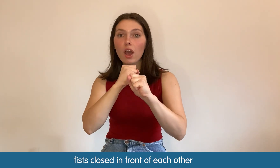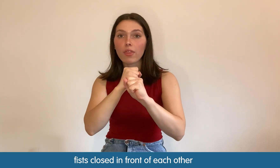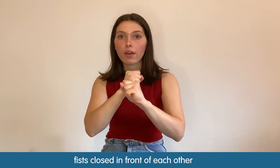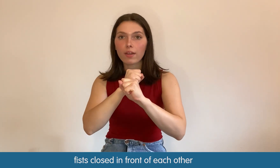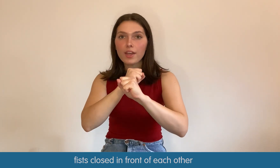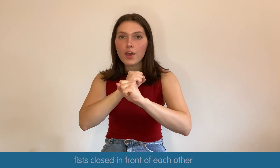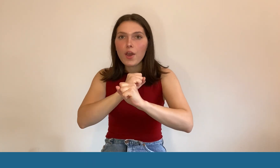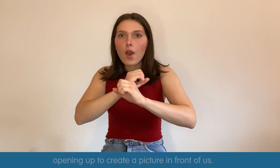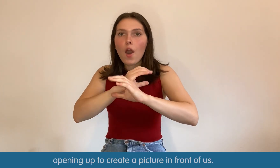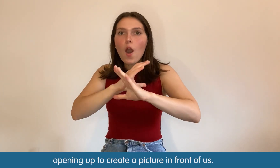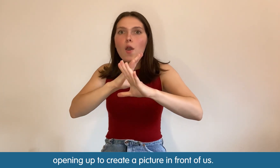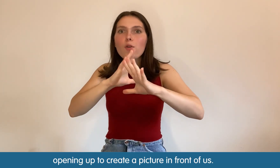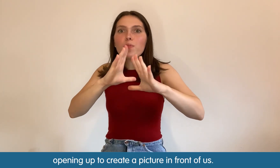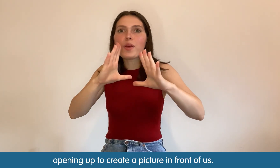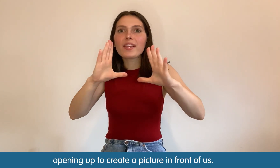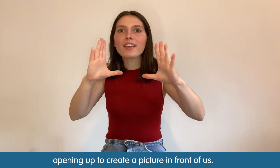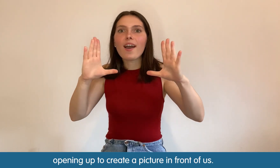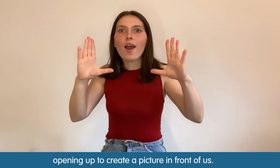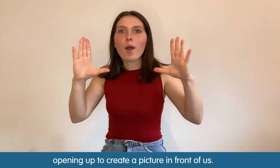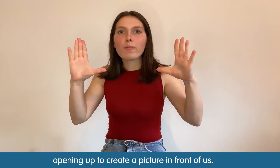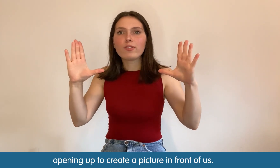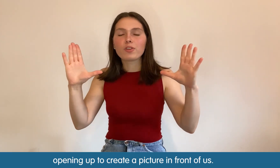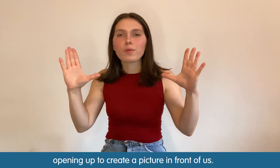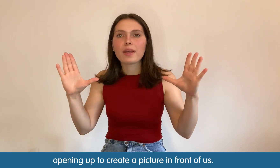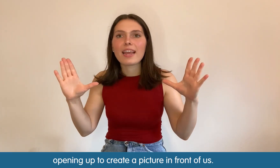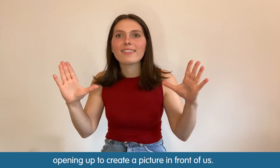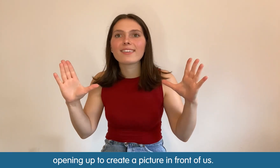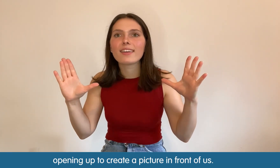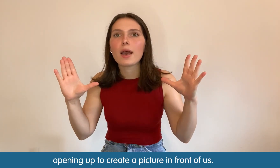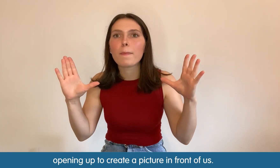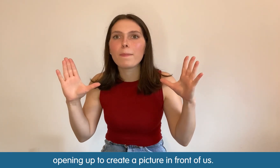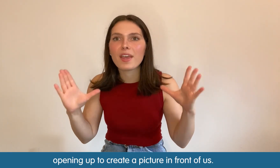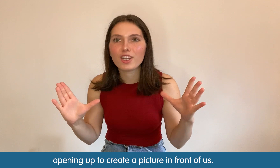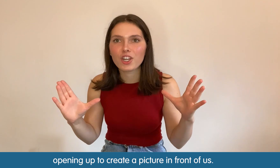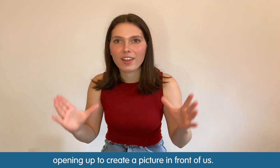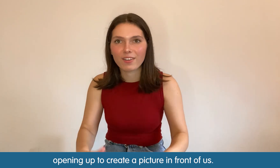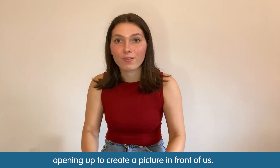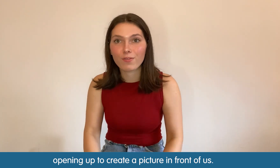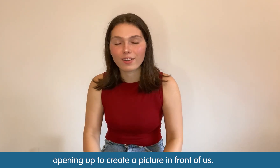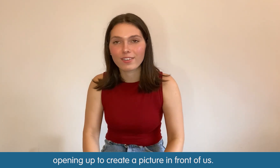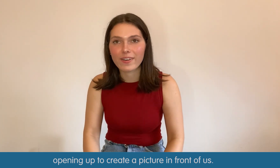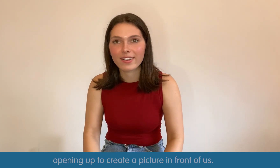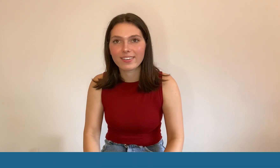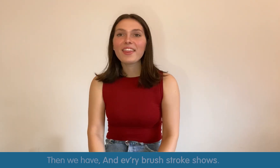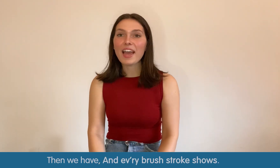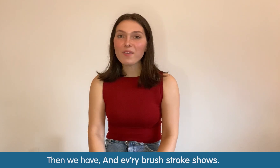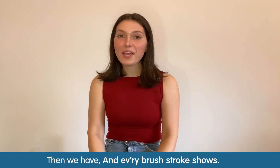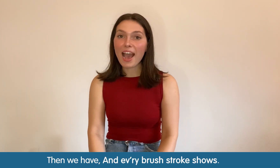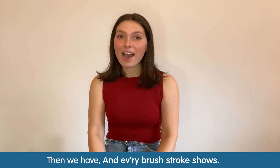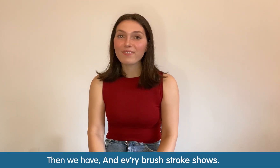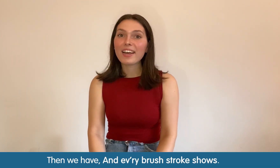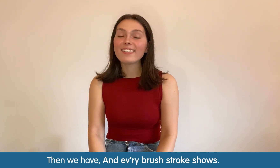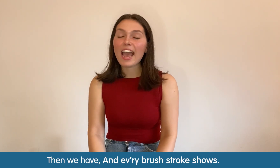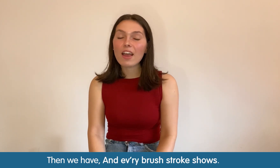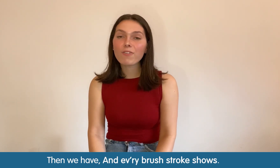other, opening up to create a picture in front of us. Then we have, and every